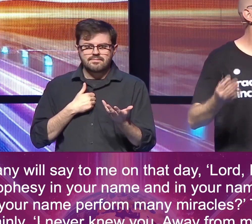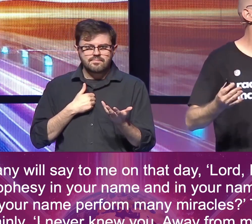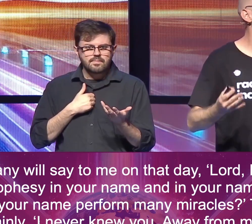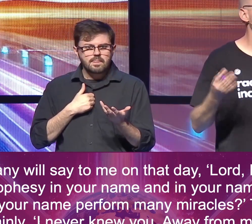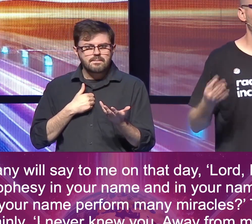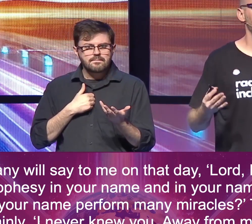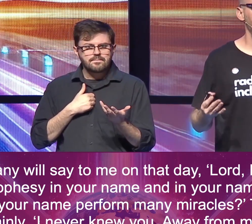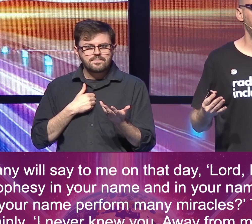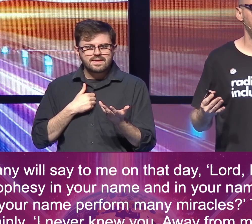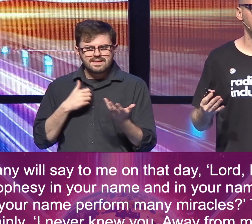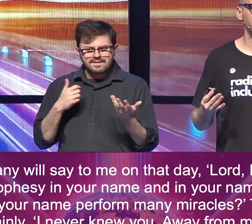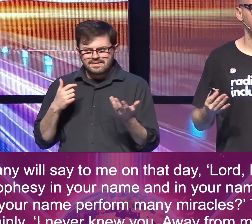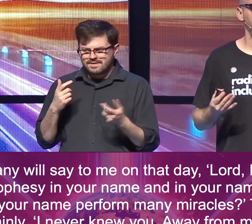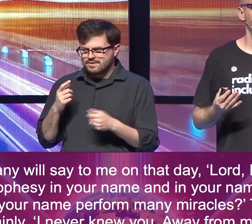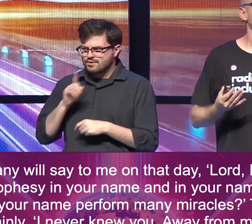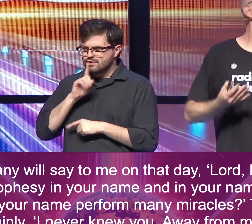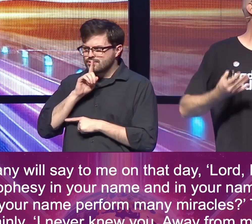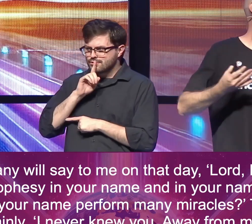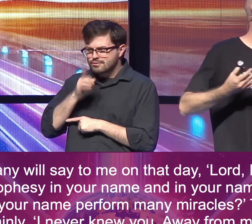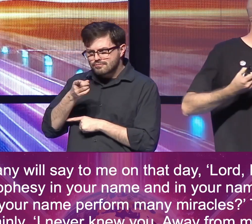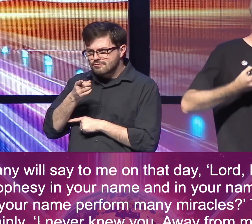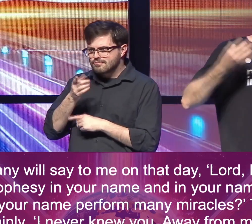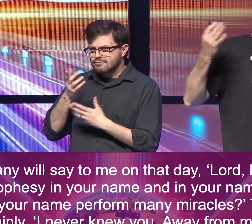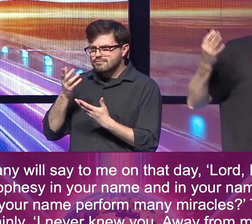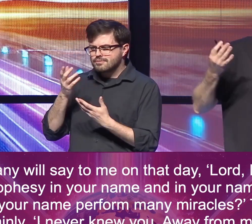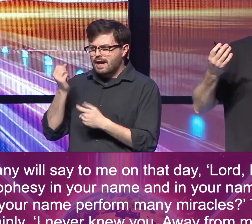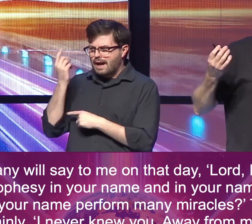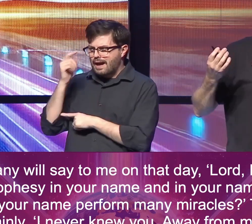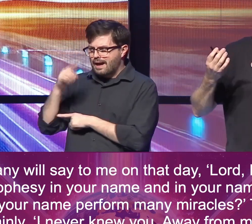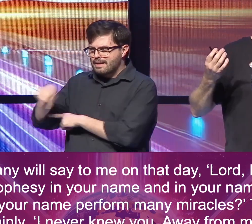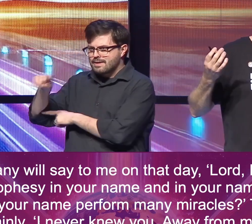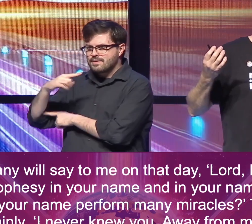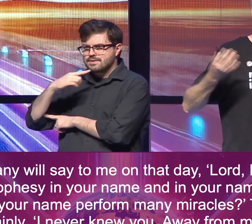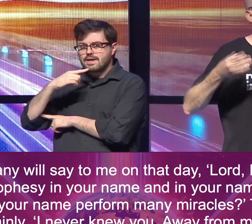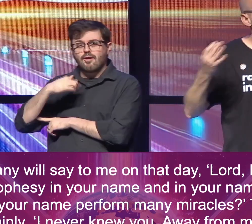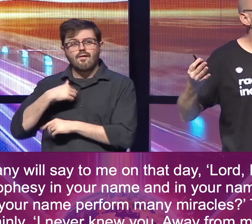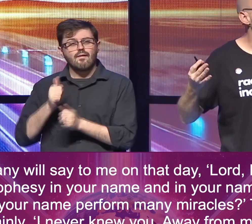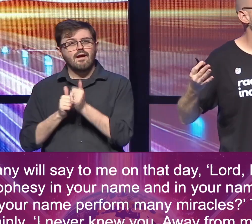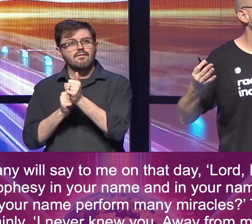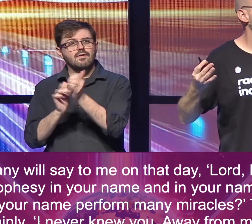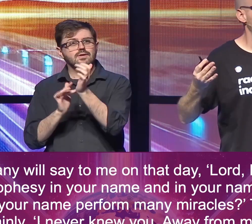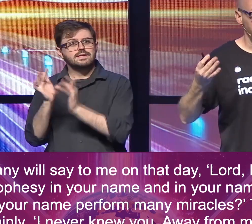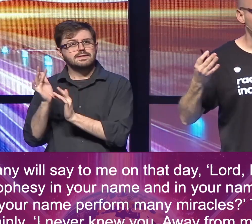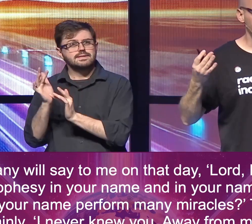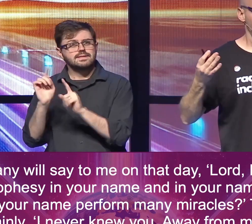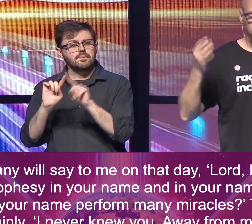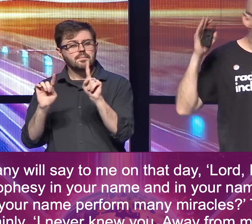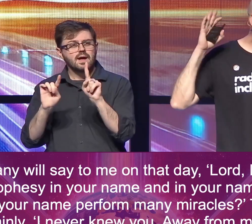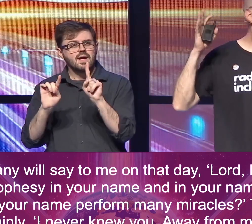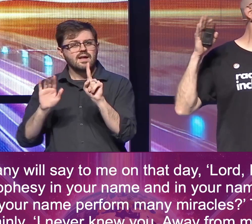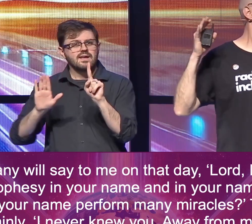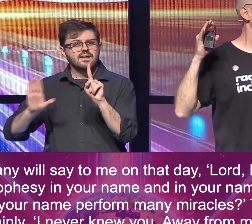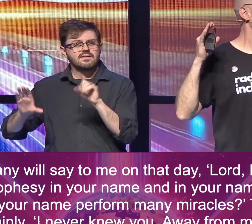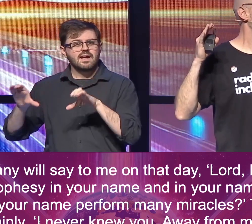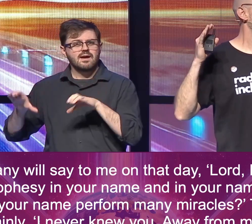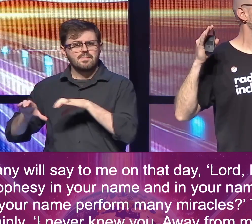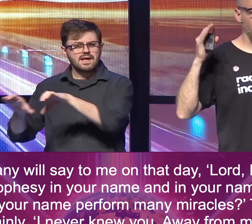Just because someone says, oh, I follow Jesus, but the fruit is like,